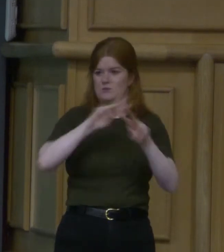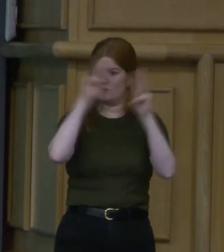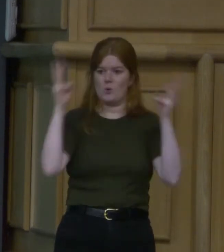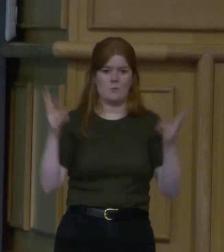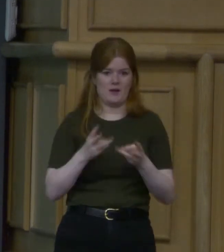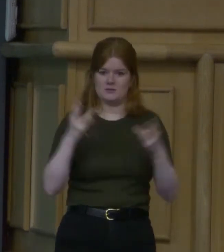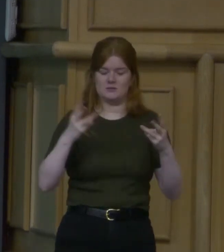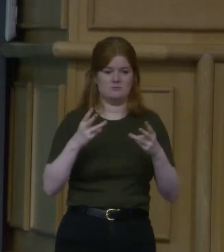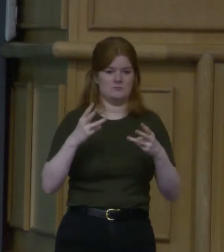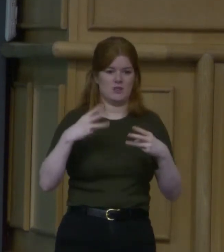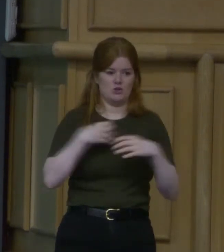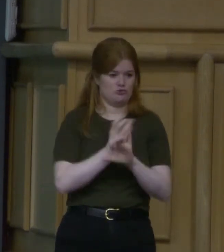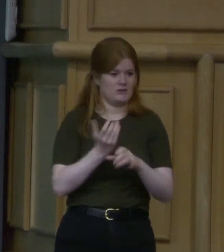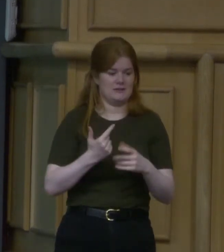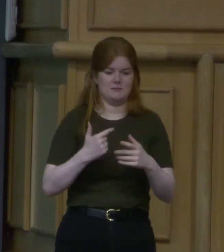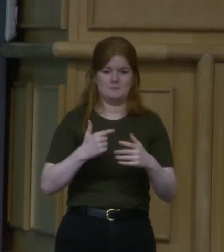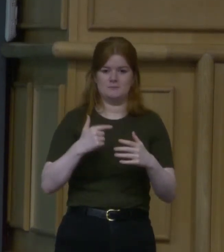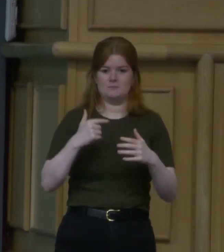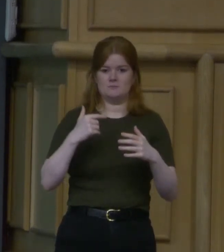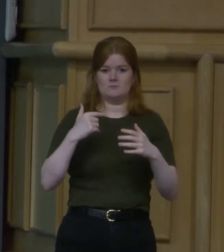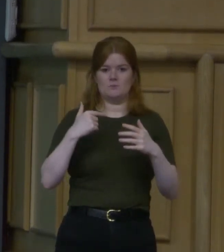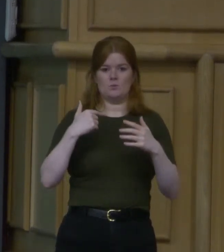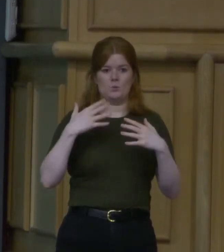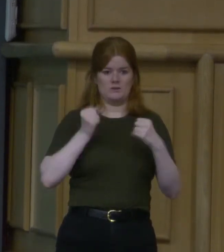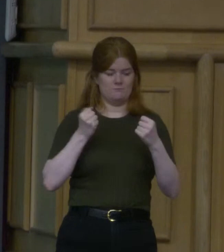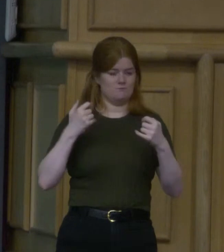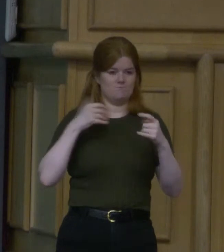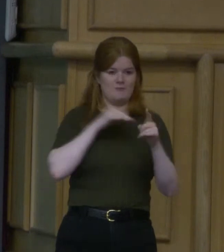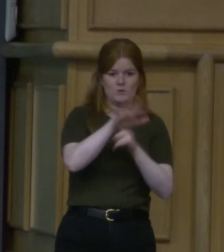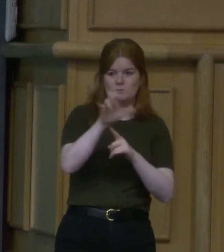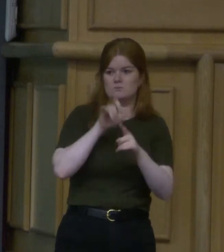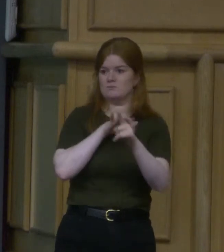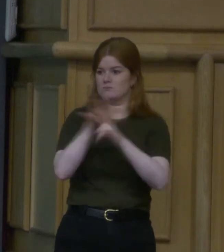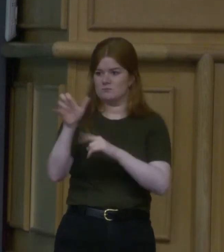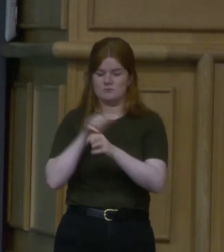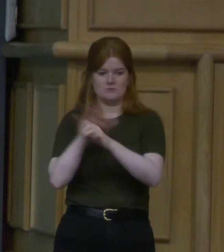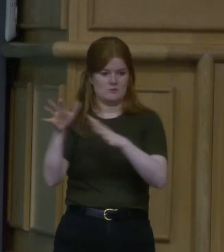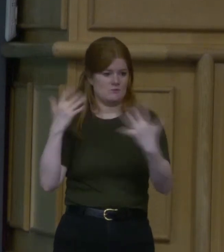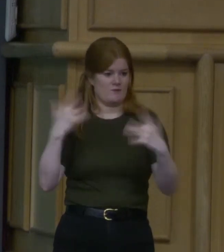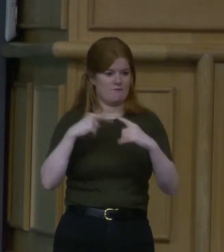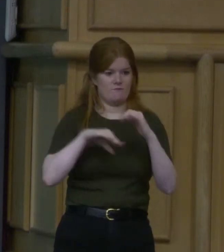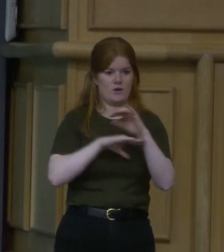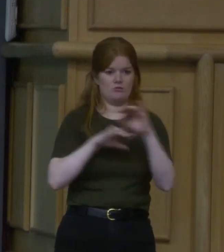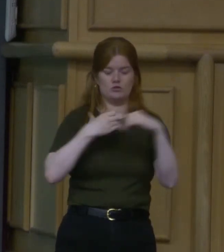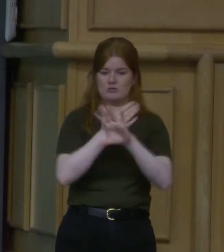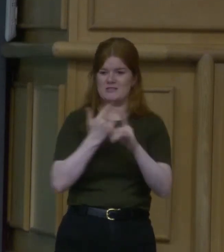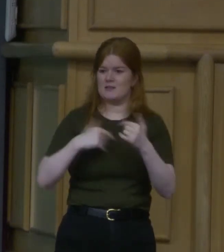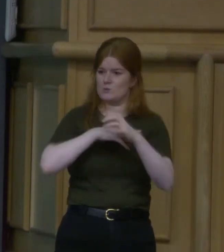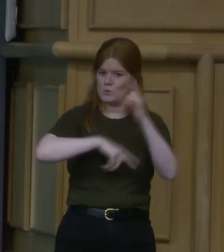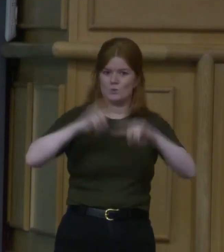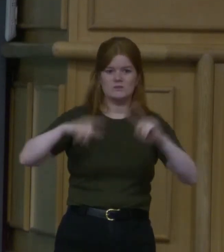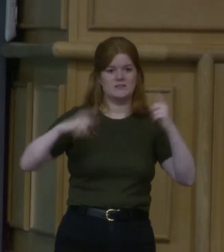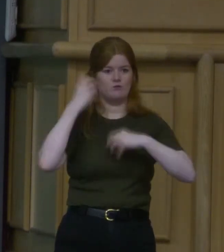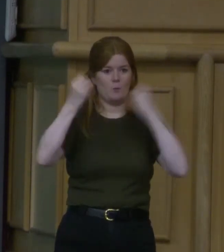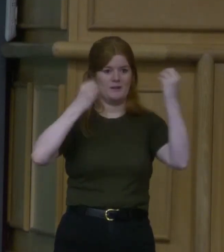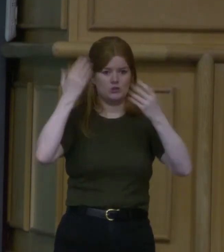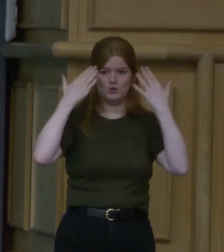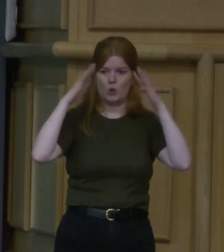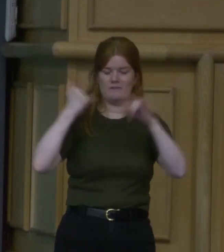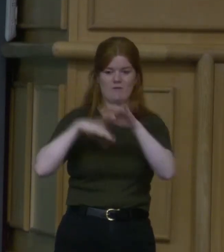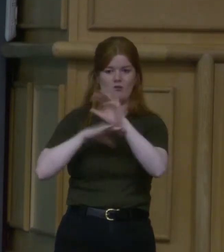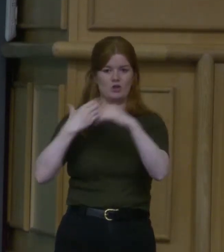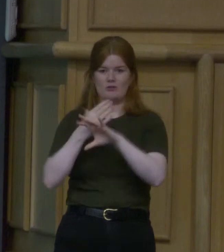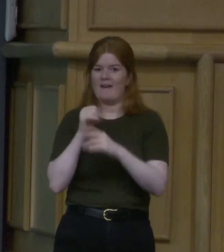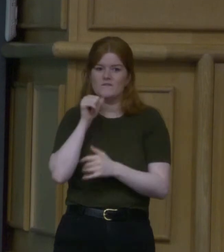globalised country, deeply enmeshed overseas, and in all the wide range of views that were expressed overseas, there was